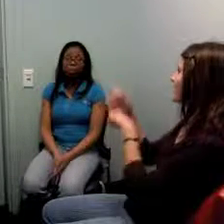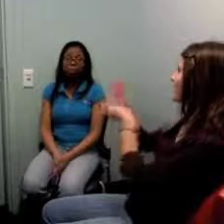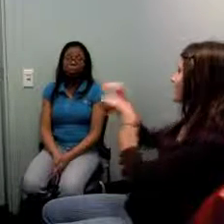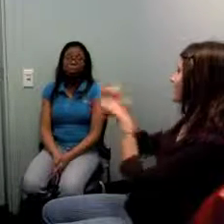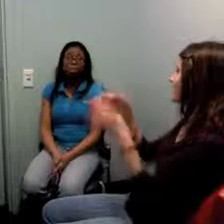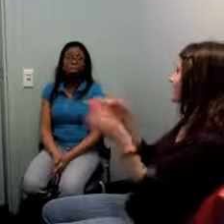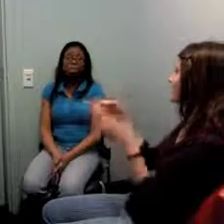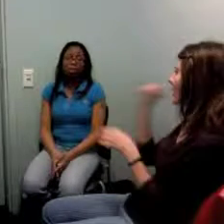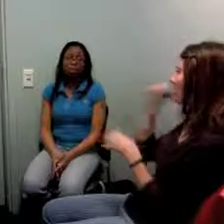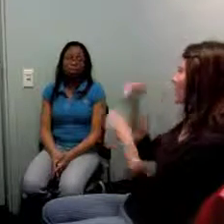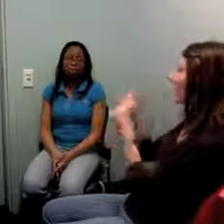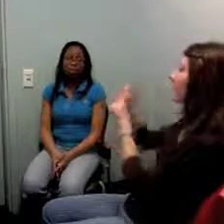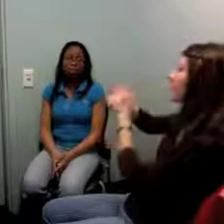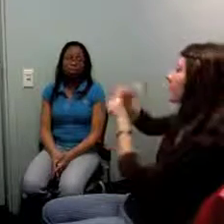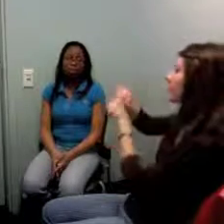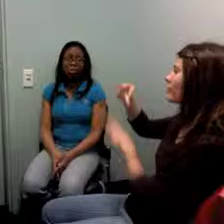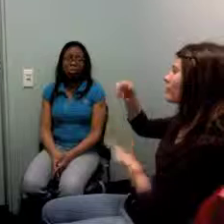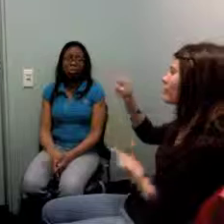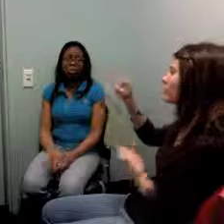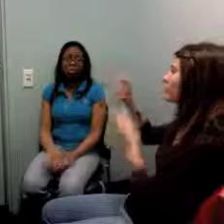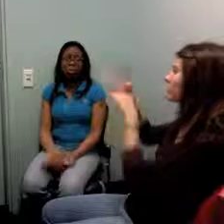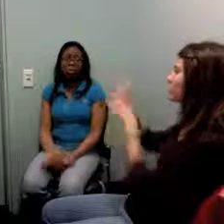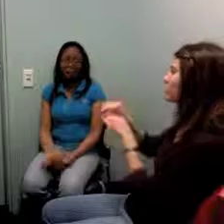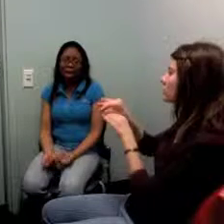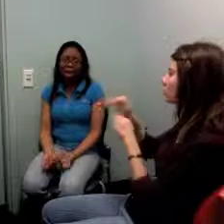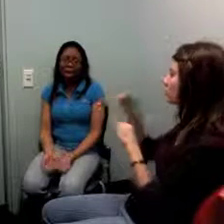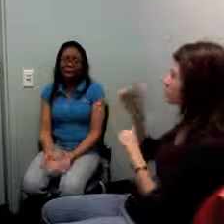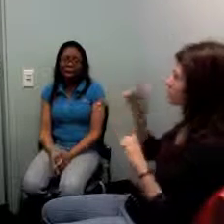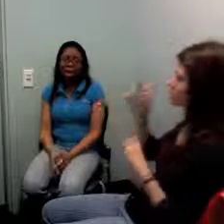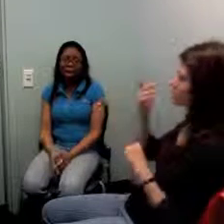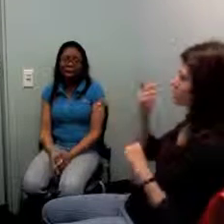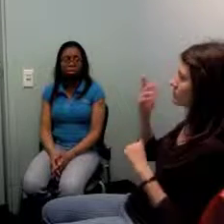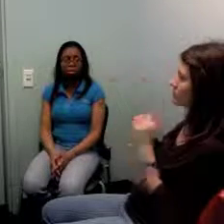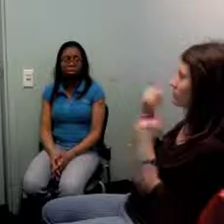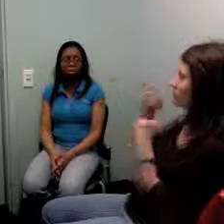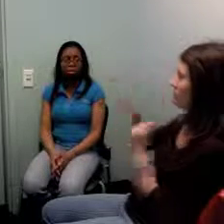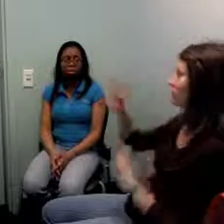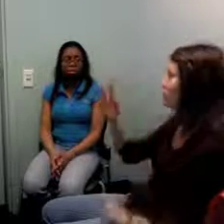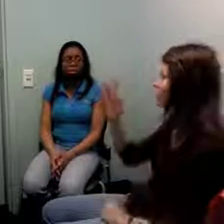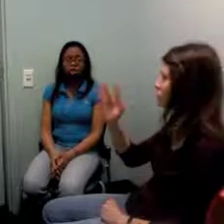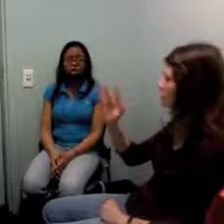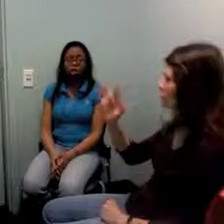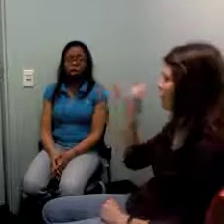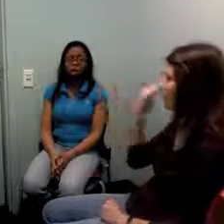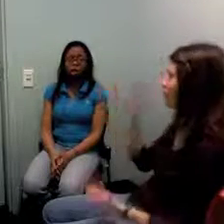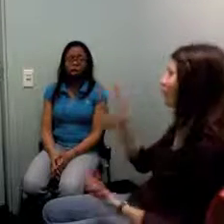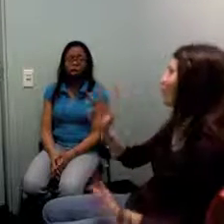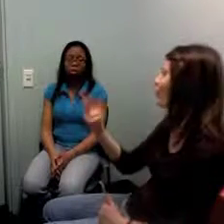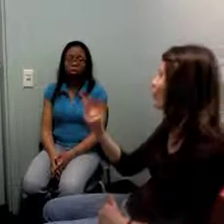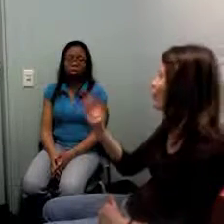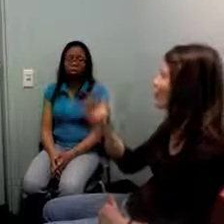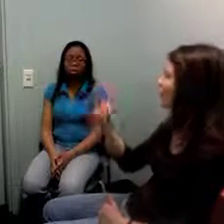Really, you can reduce it if you do a monthly pass, and it can be reduced. And it's cheaper than $4.25